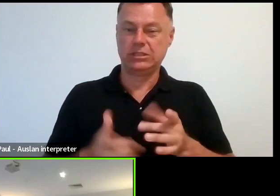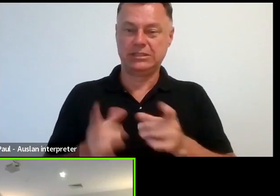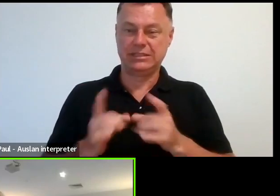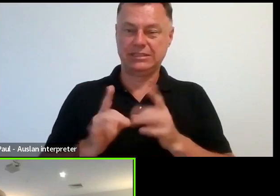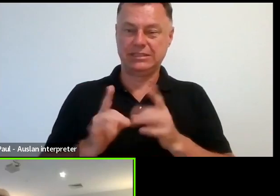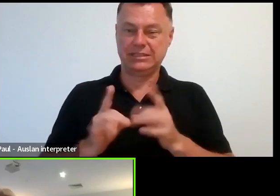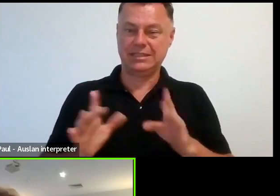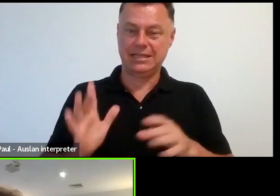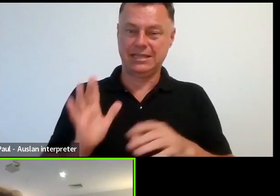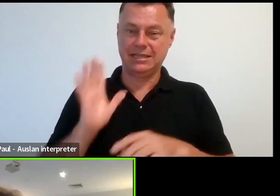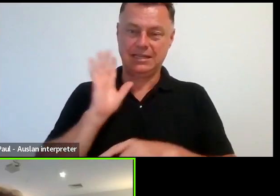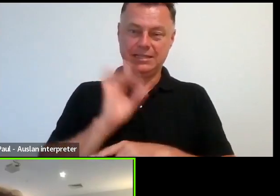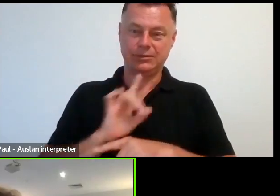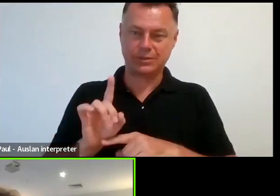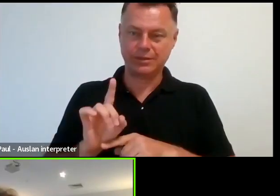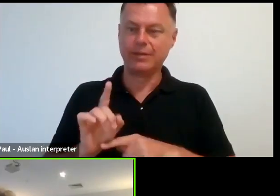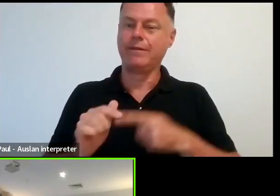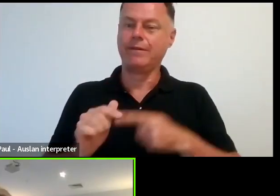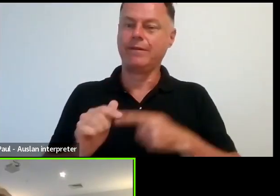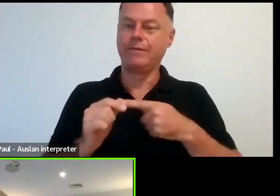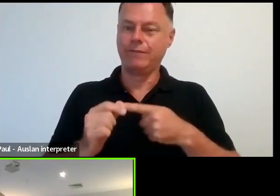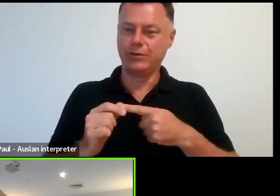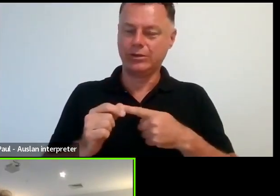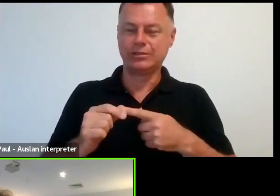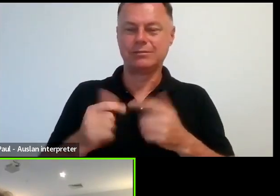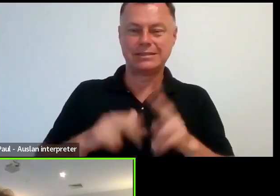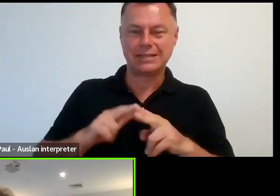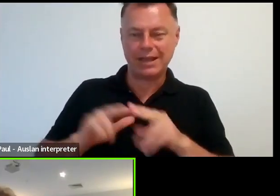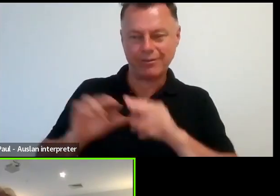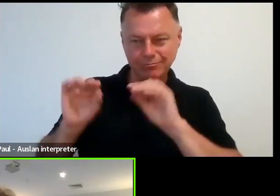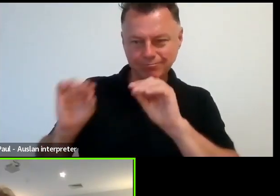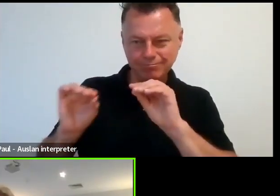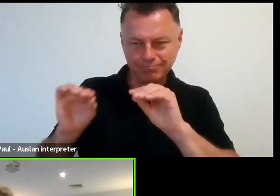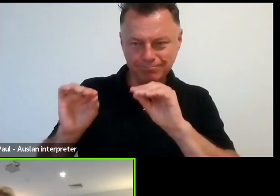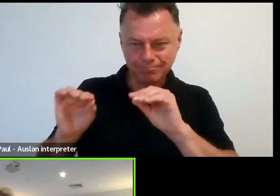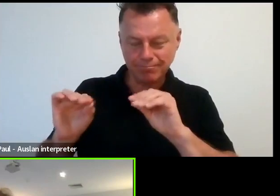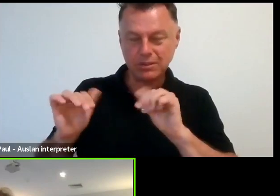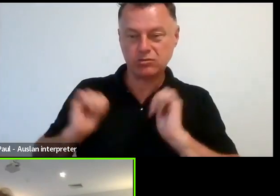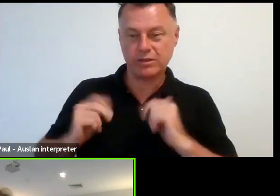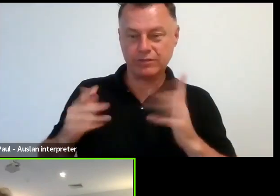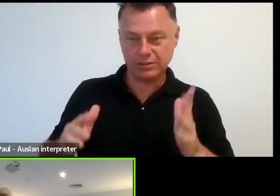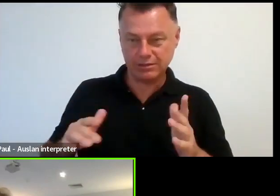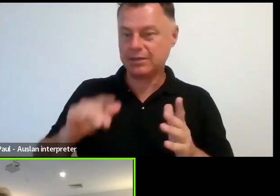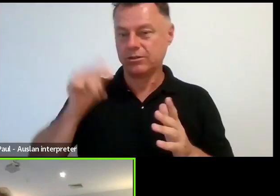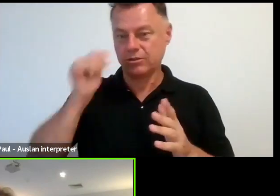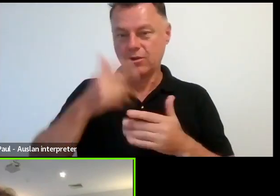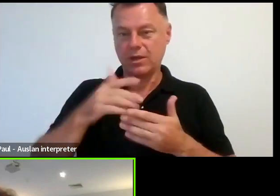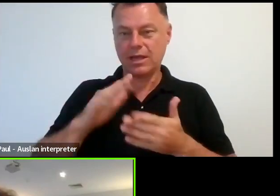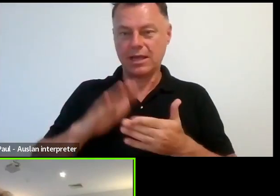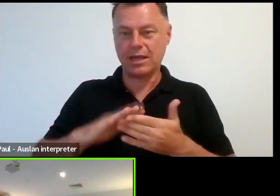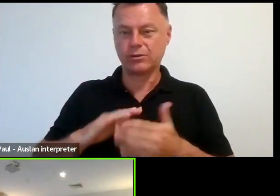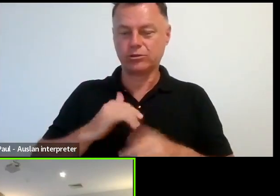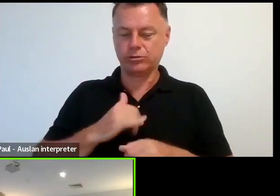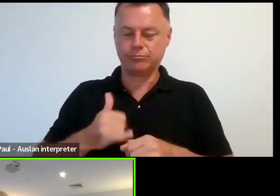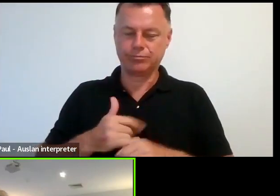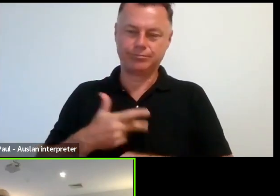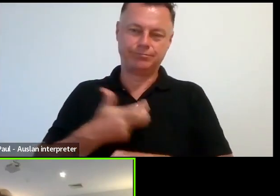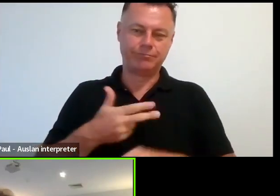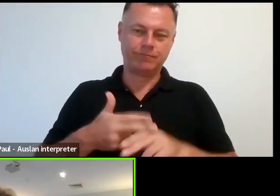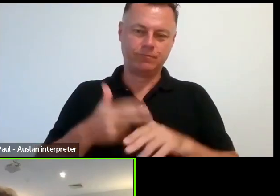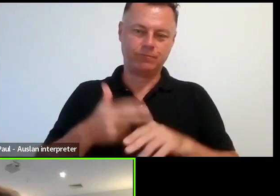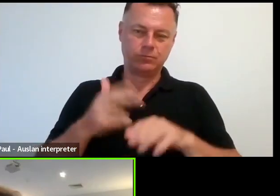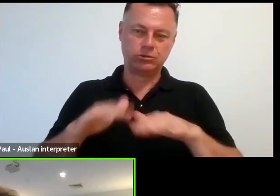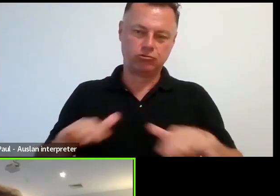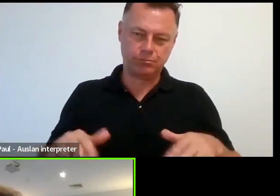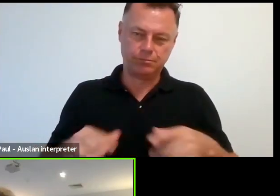that our staff are trained and they are signed off to to provide a vaccination. We make sure that they have anaphylaxis